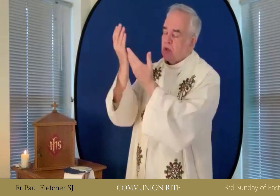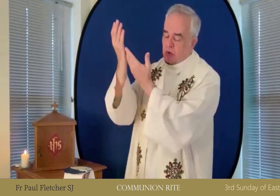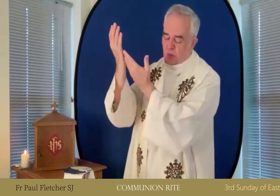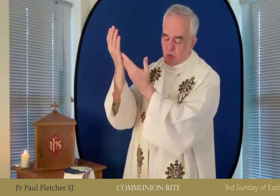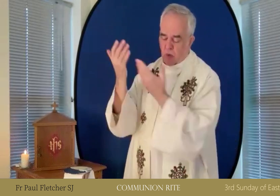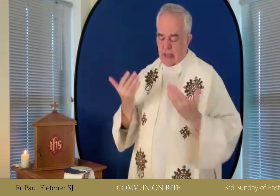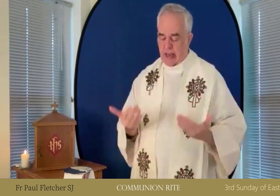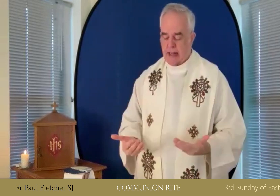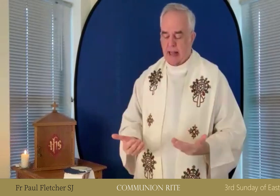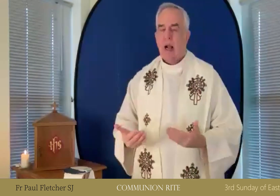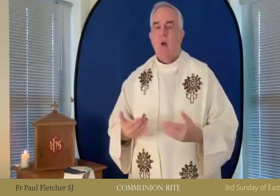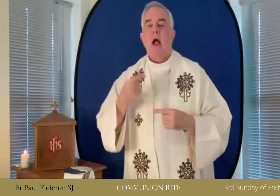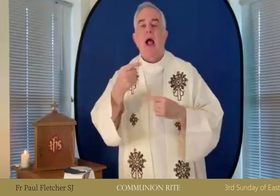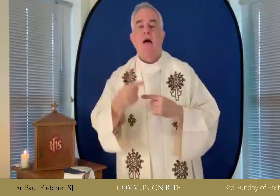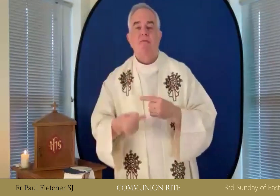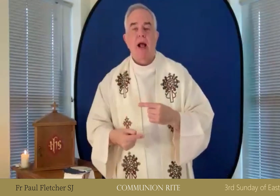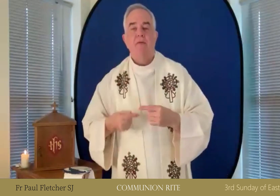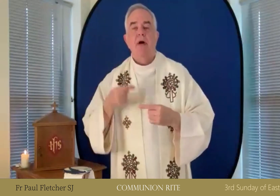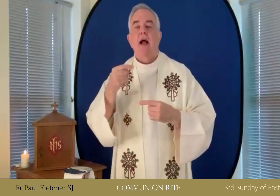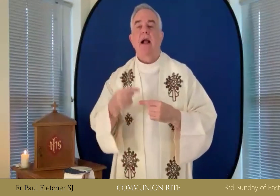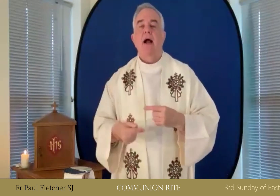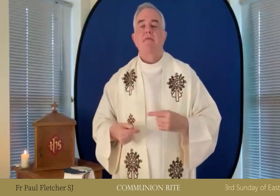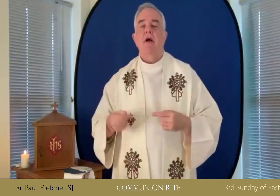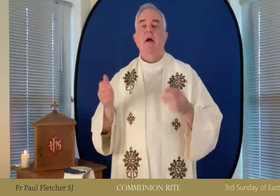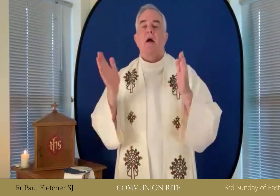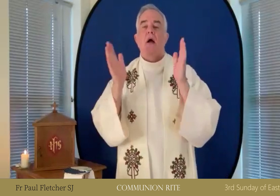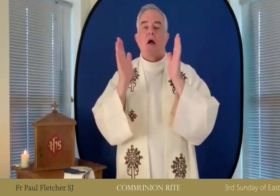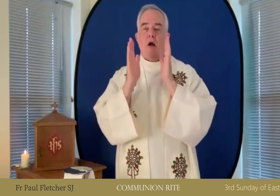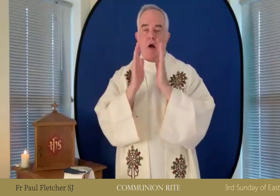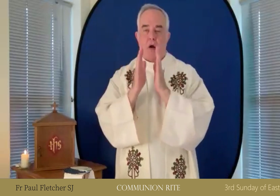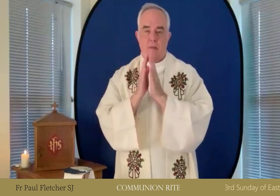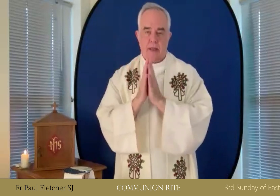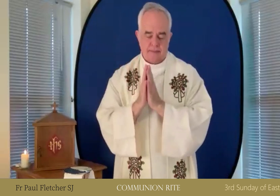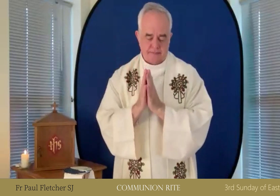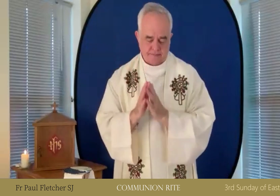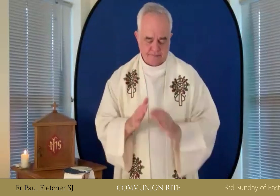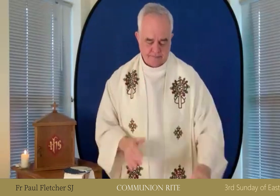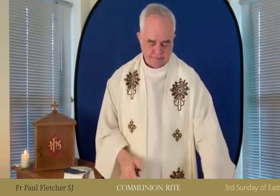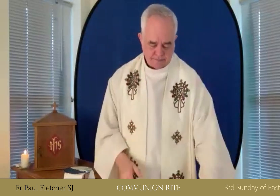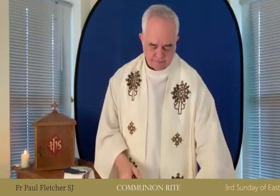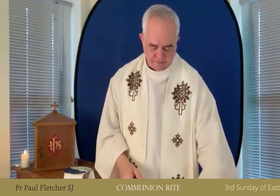you, now and forever and ever. Amen.